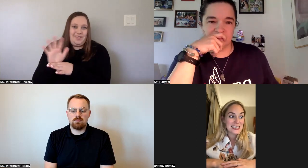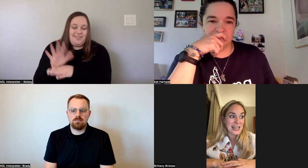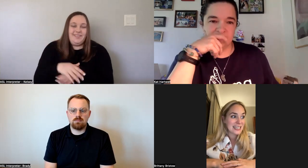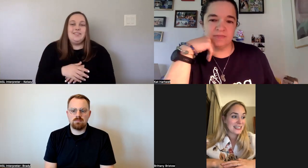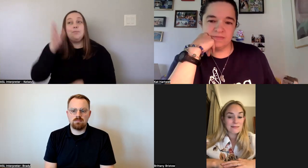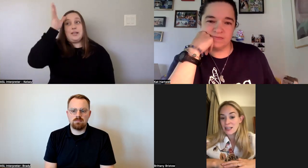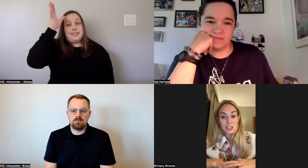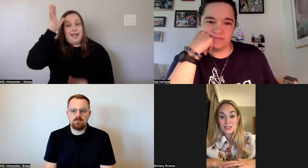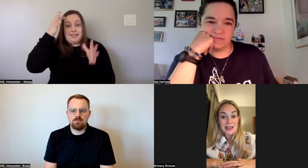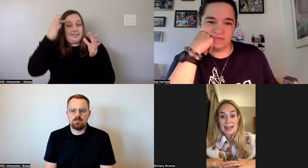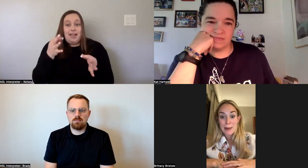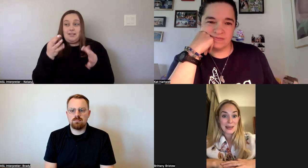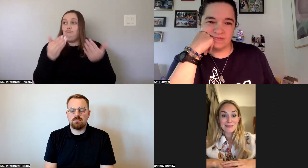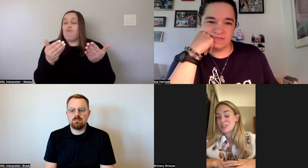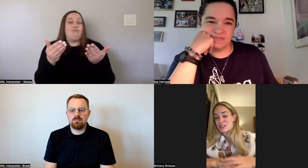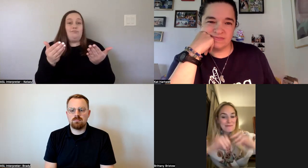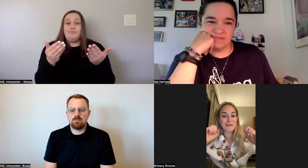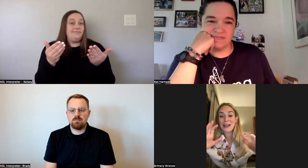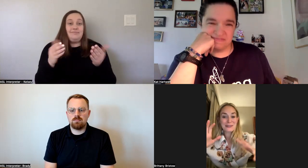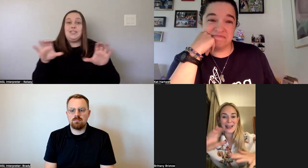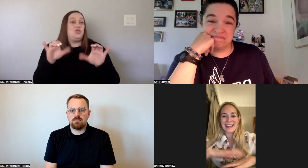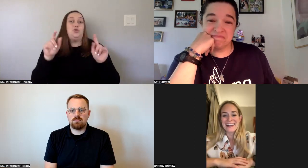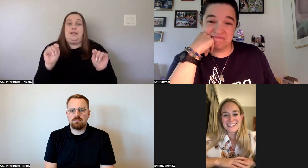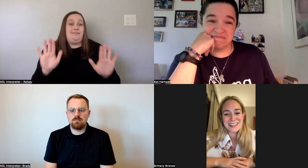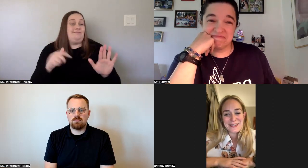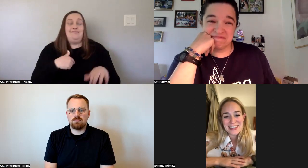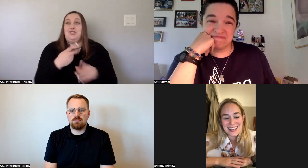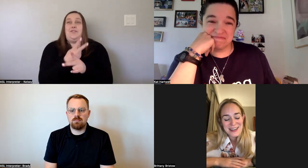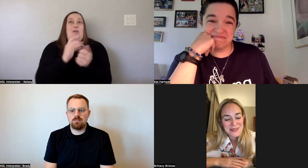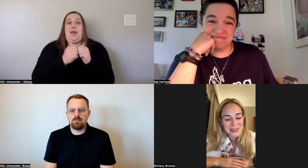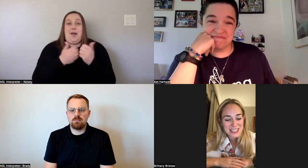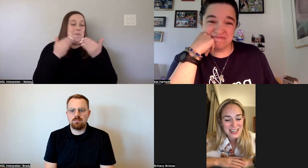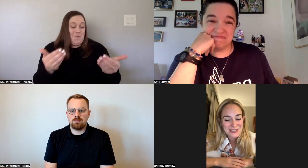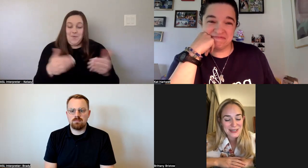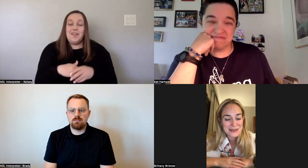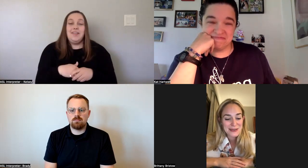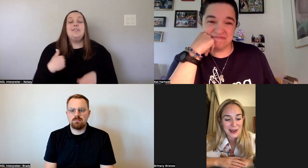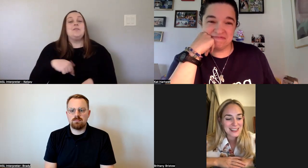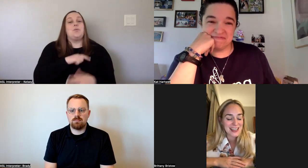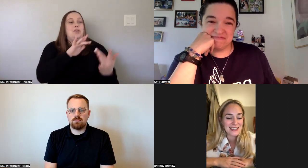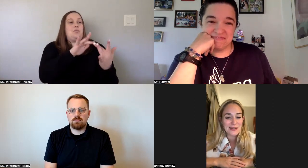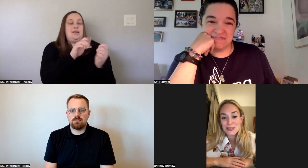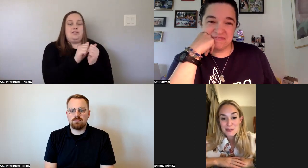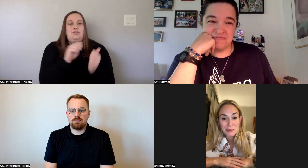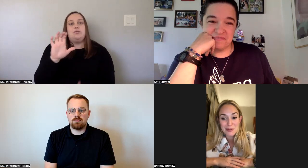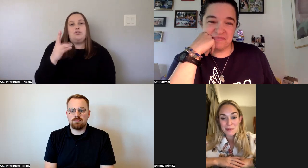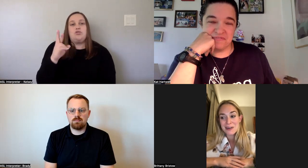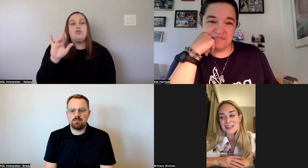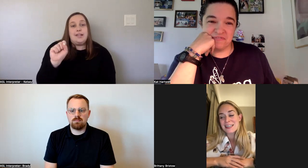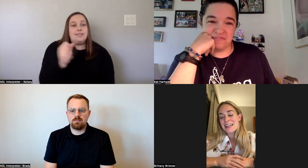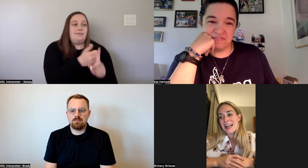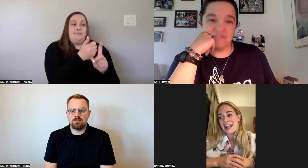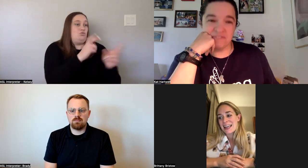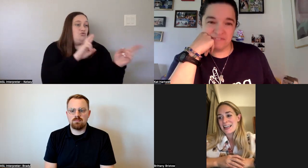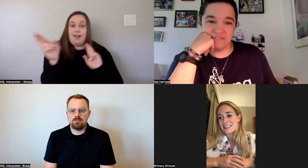dad decided, let's just make it happen. Let's just find a way. So we reached out to Chris, and he was super on